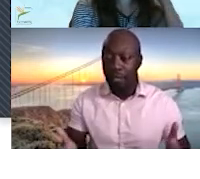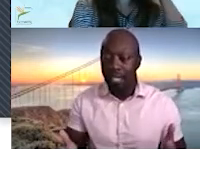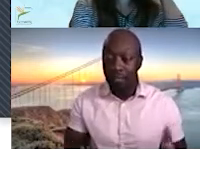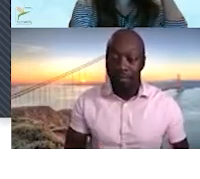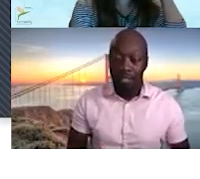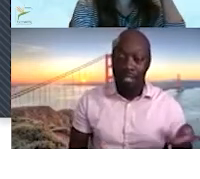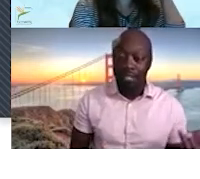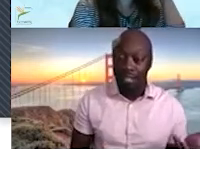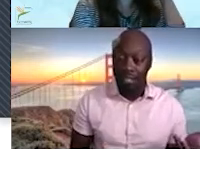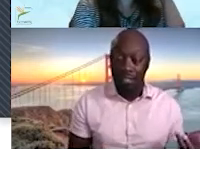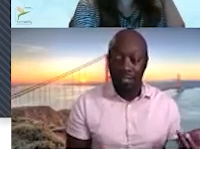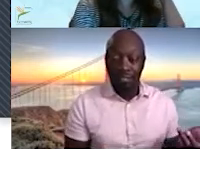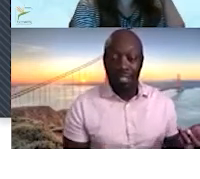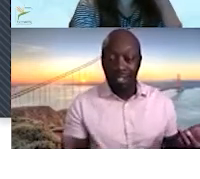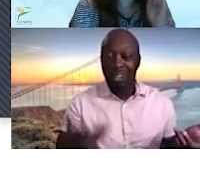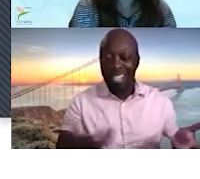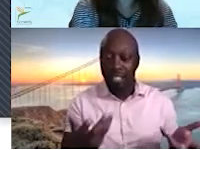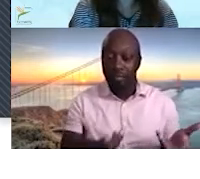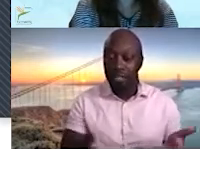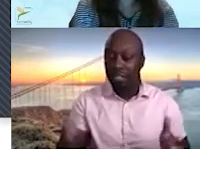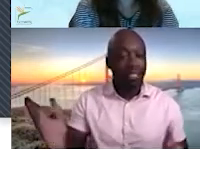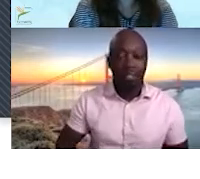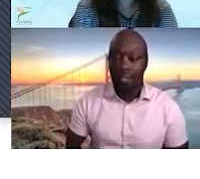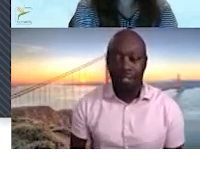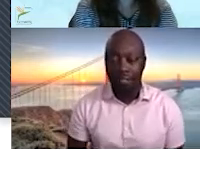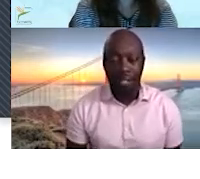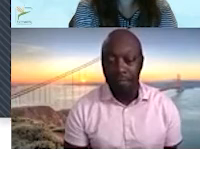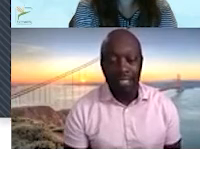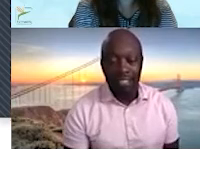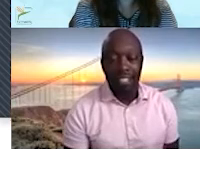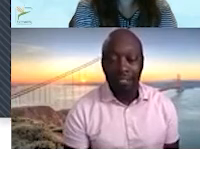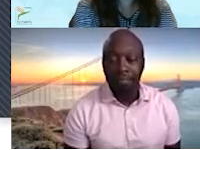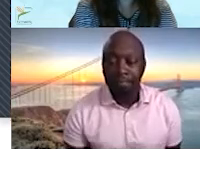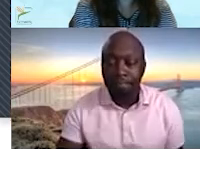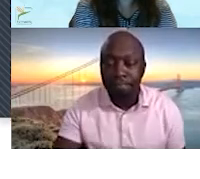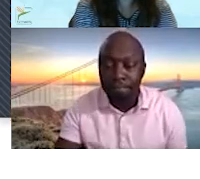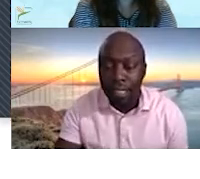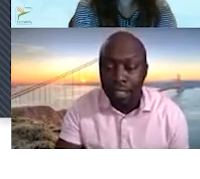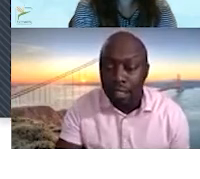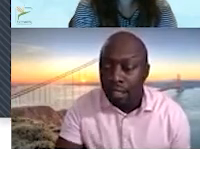full minute. It might be 10 seconds, and it all adds up to less than 5 minutes a day.